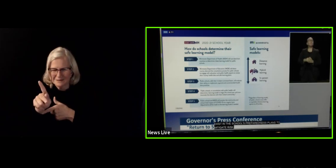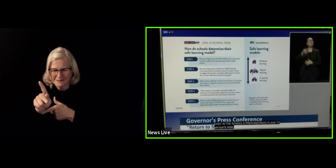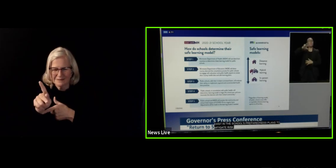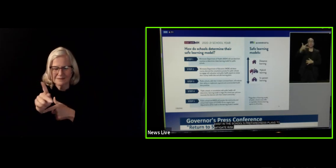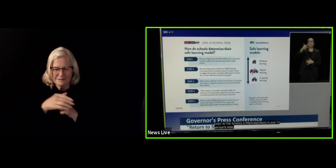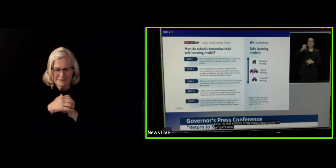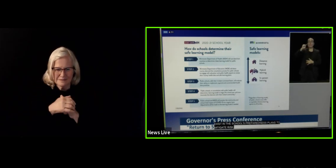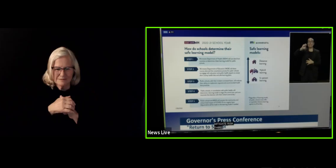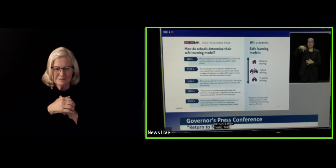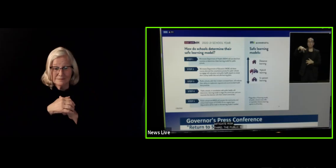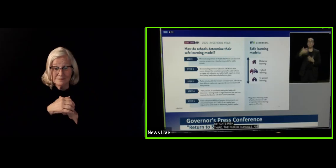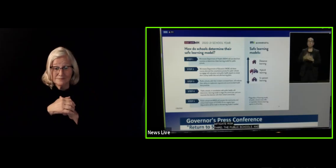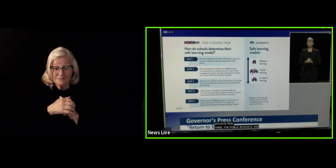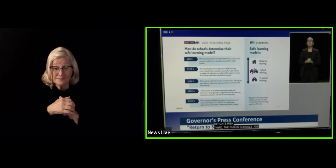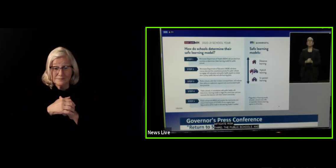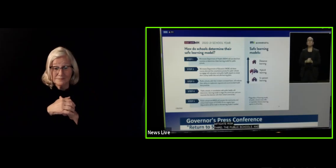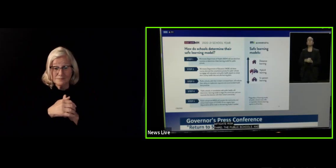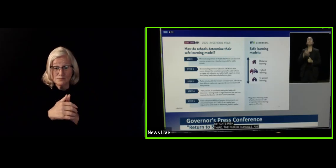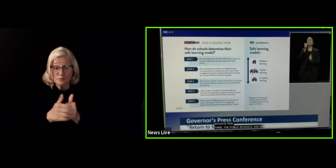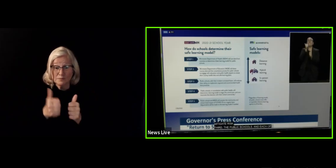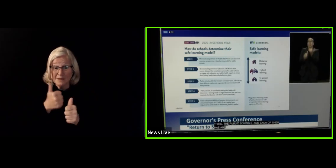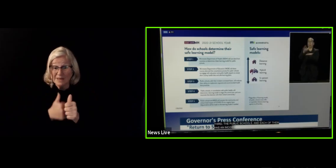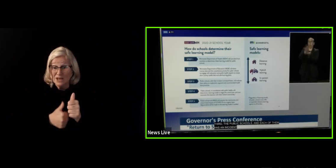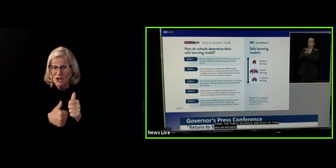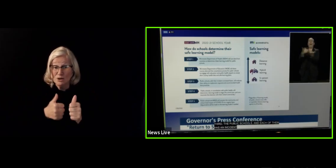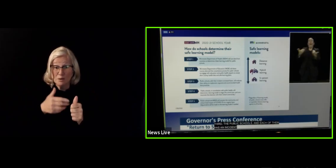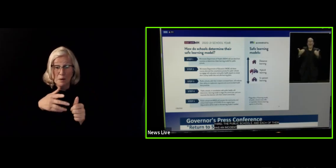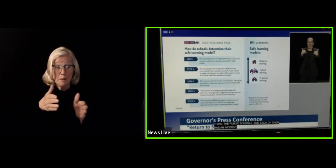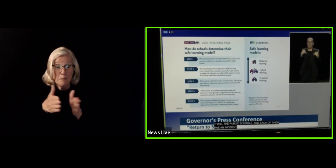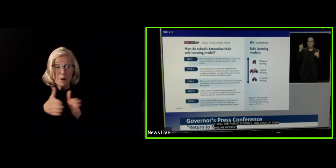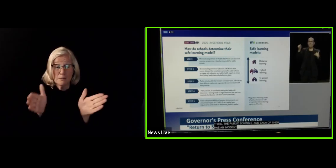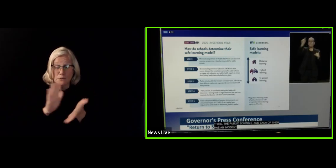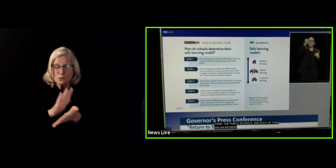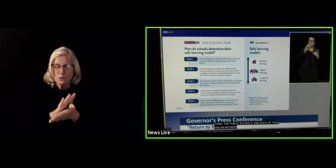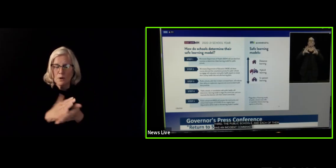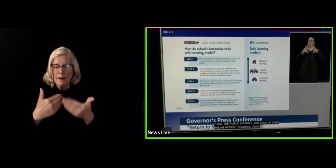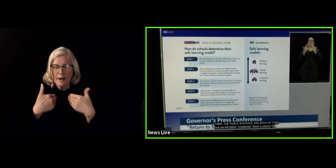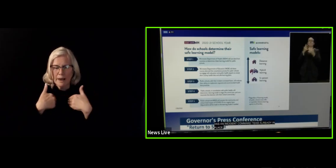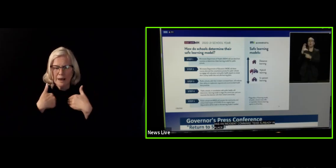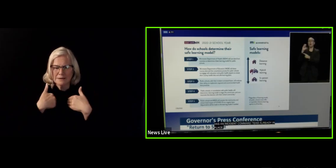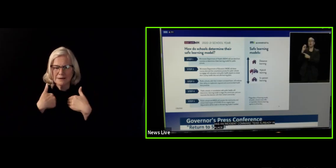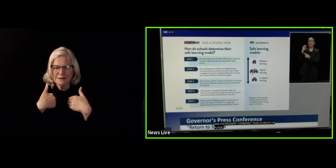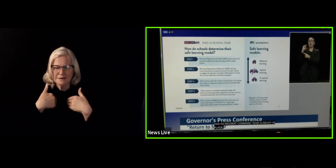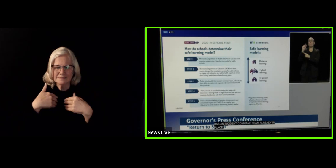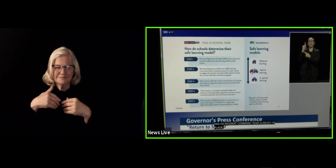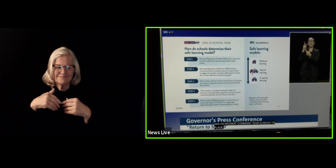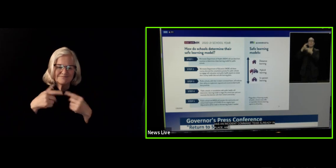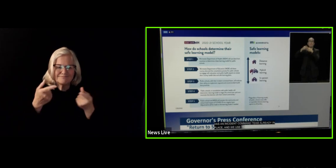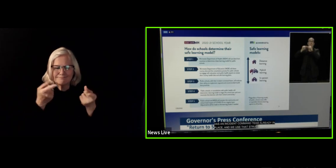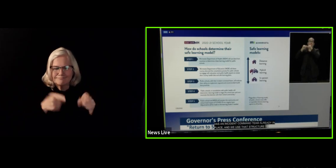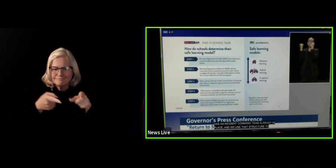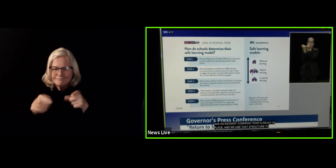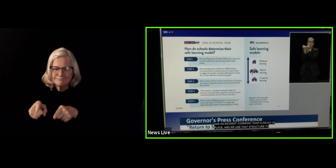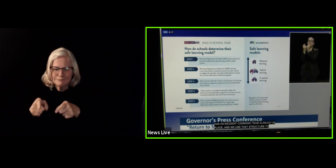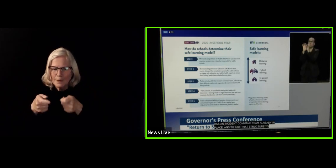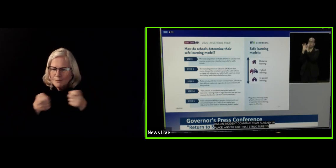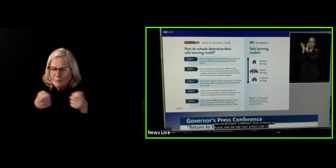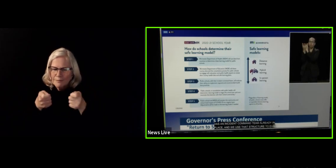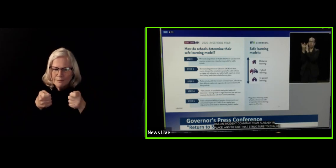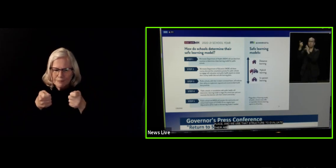incident command team already in place, and will use that structure to evaluate their ability to implement the required and